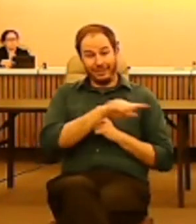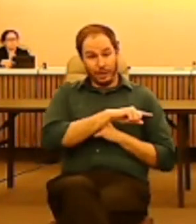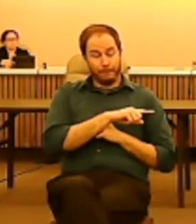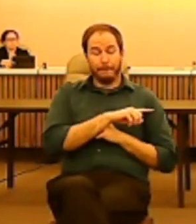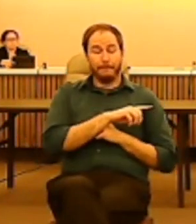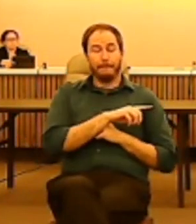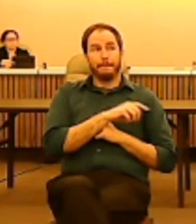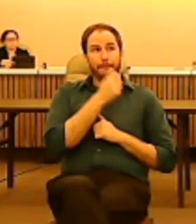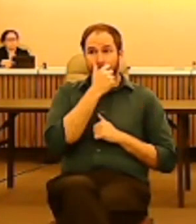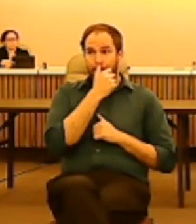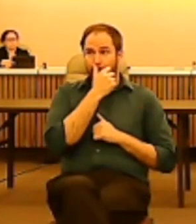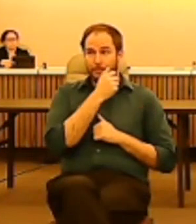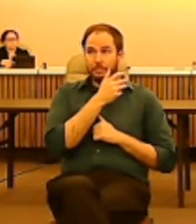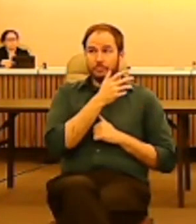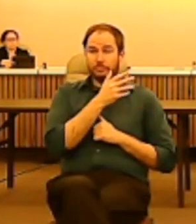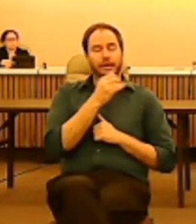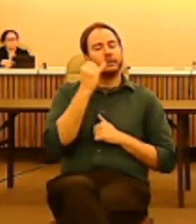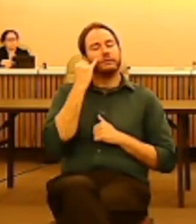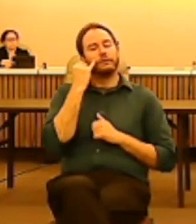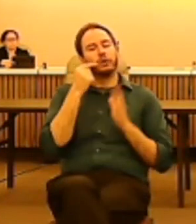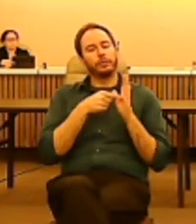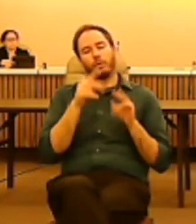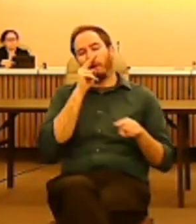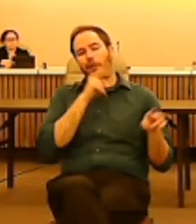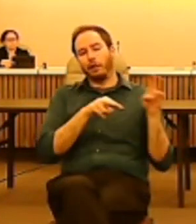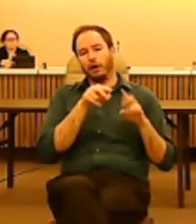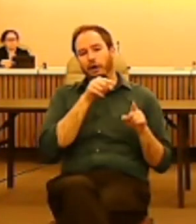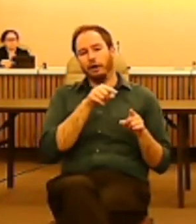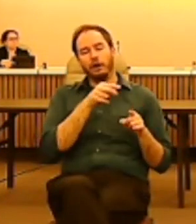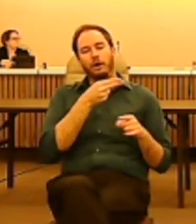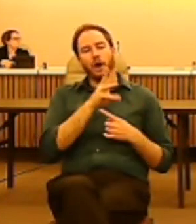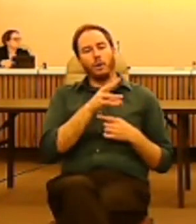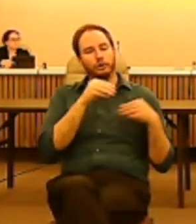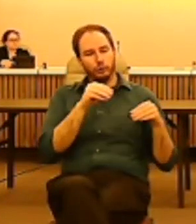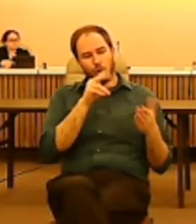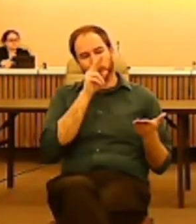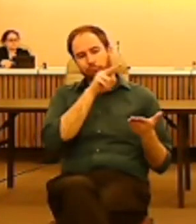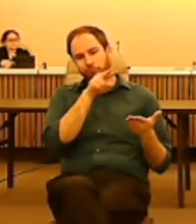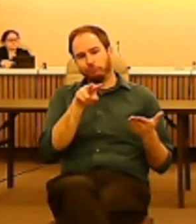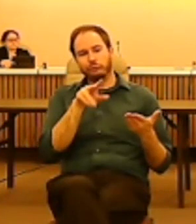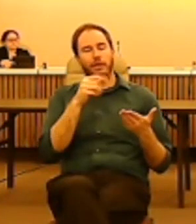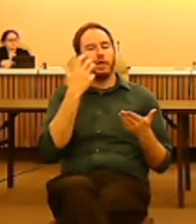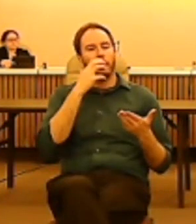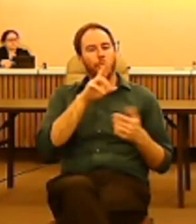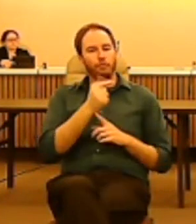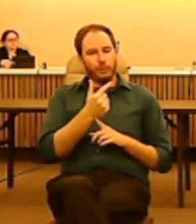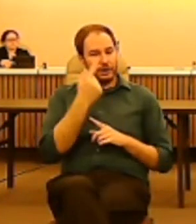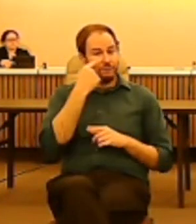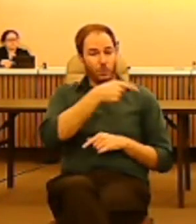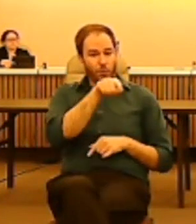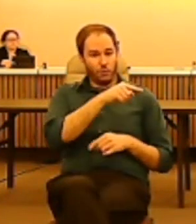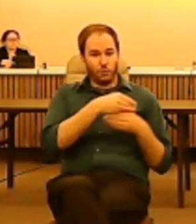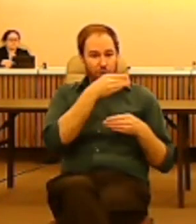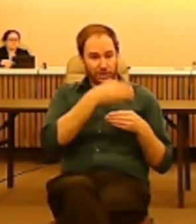that, you know, if you go and look at the hardware store and look at what the thermal rating is for those